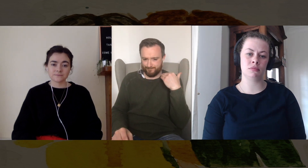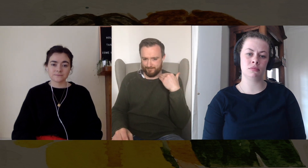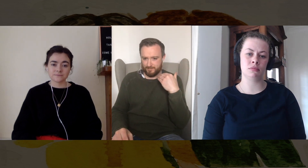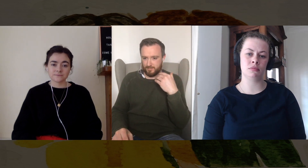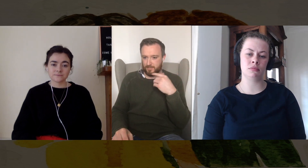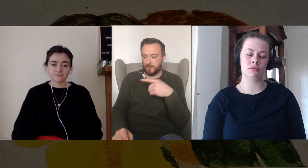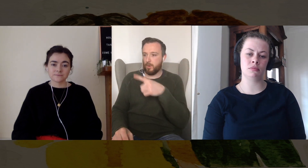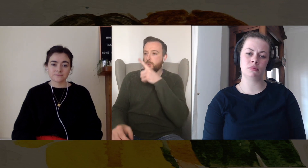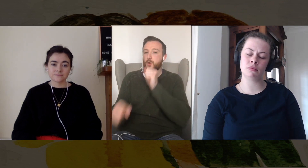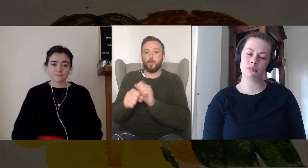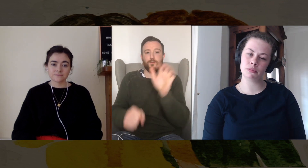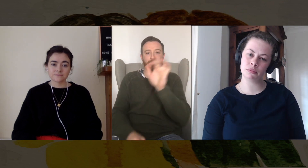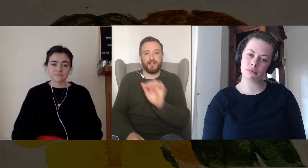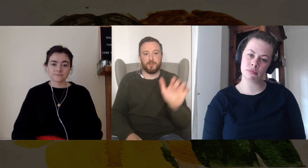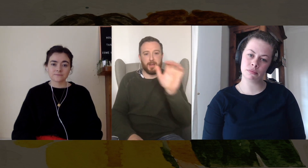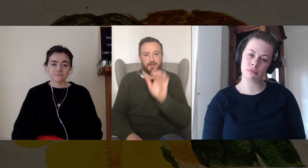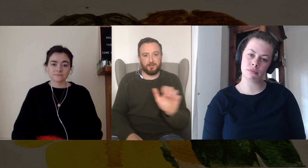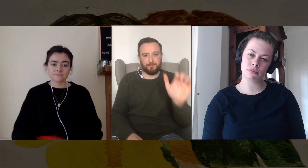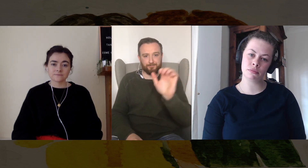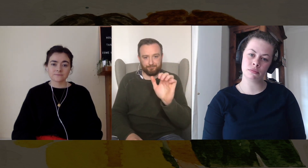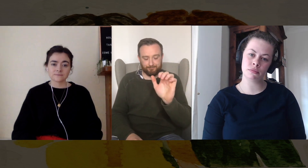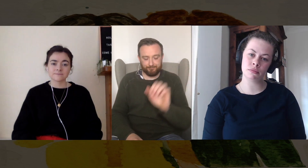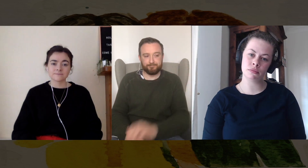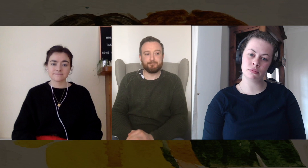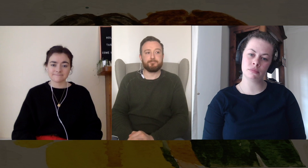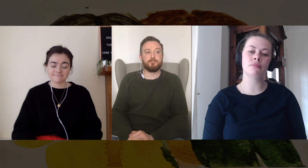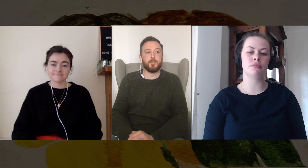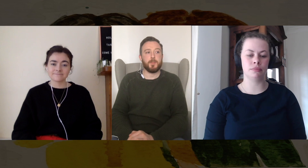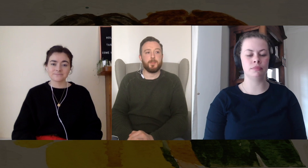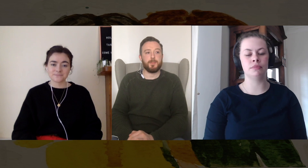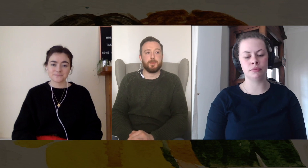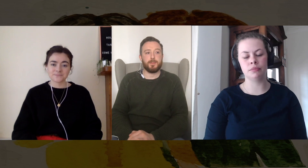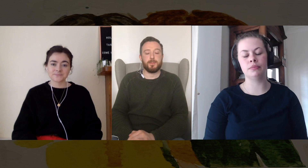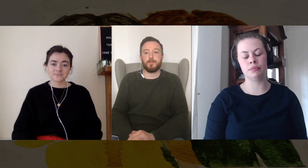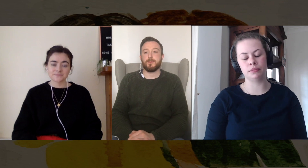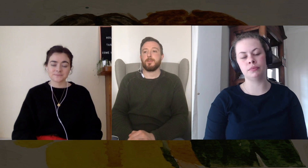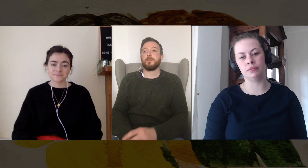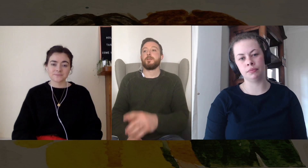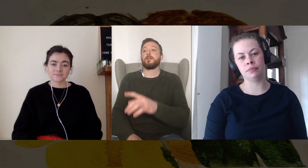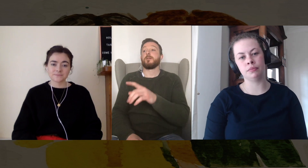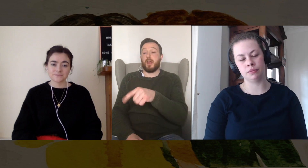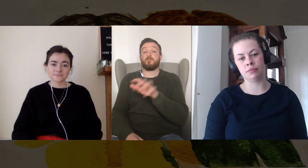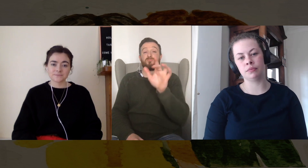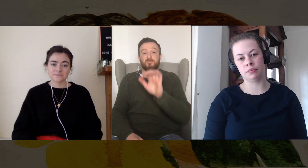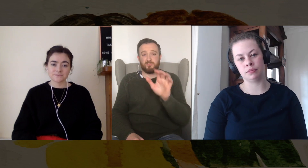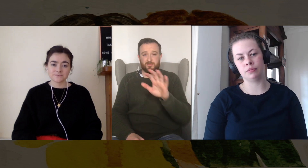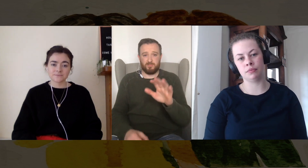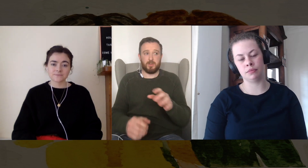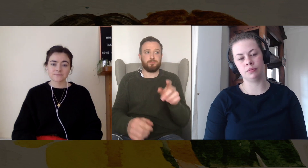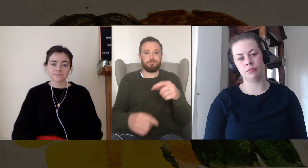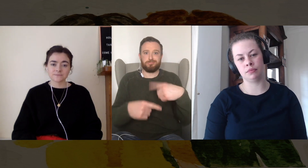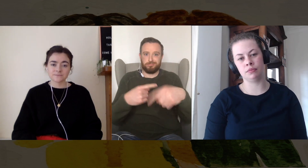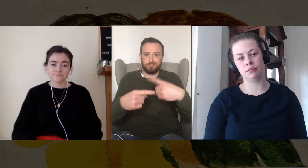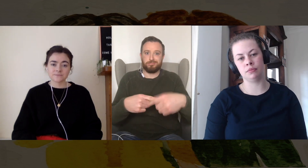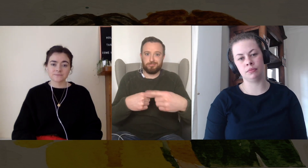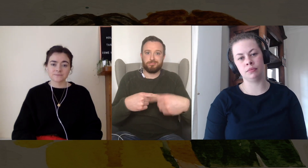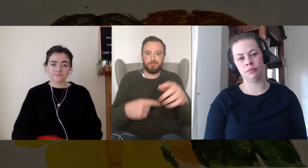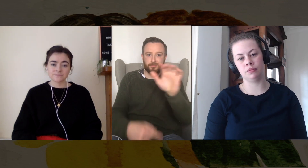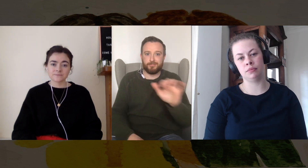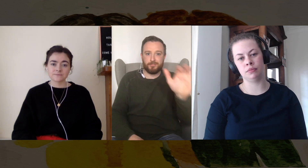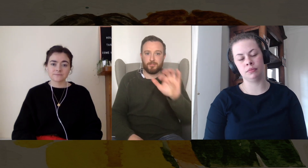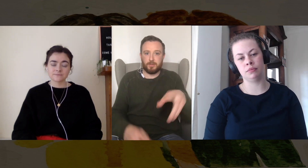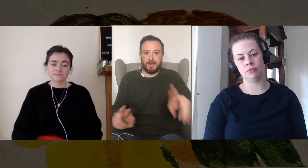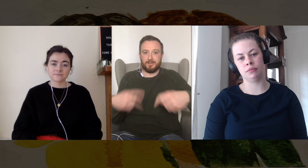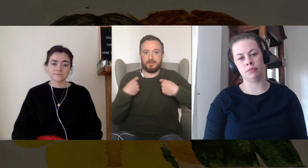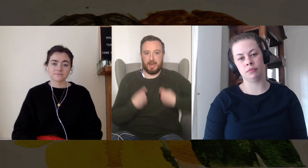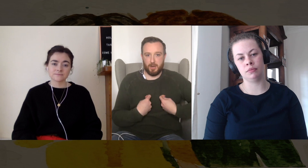and how you take in information and then reproduce the information. And not one of you said it